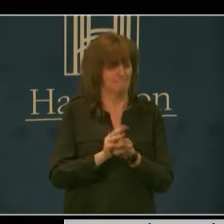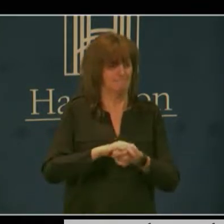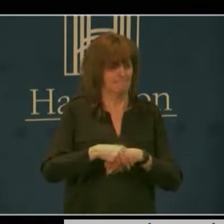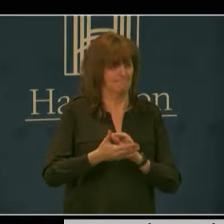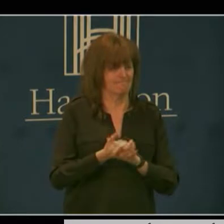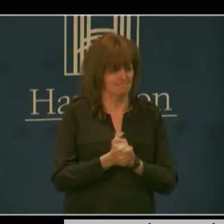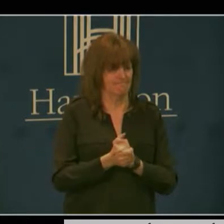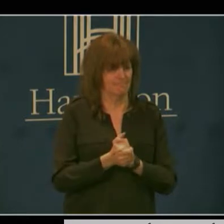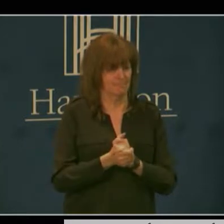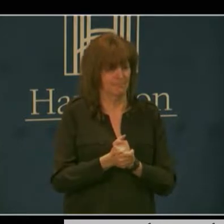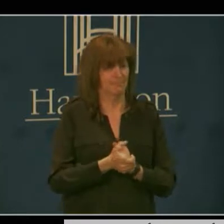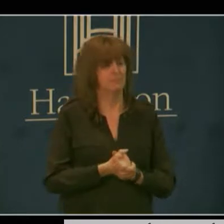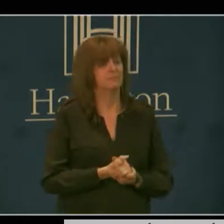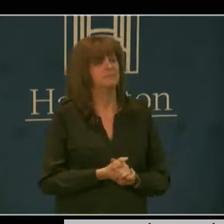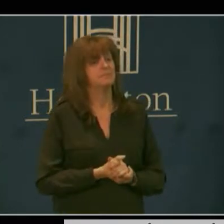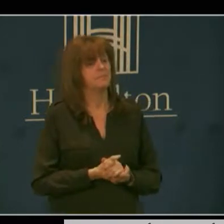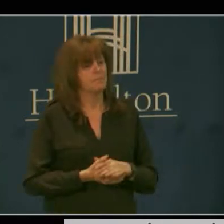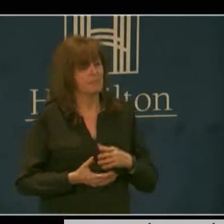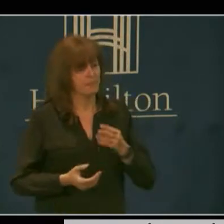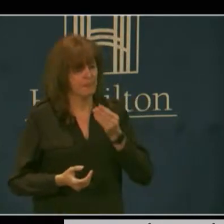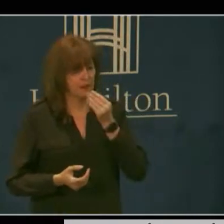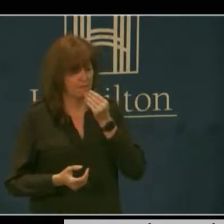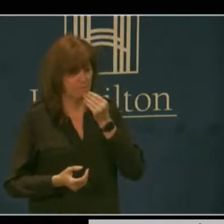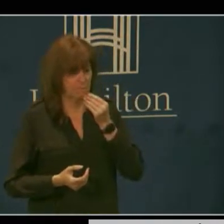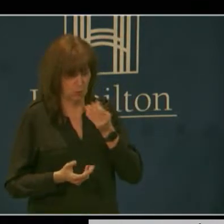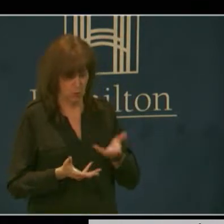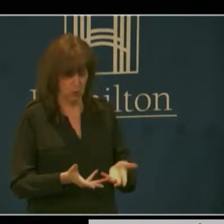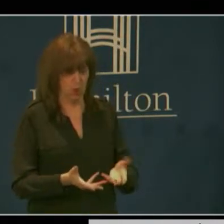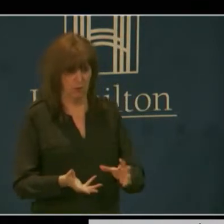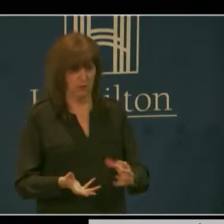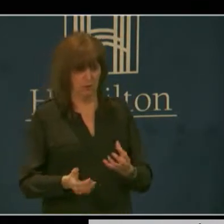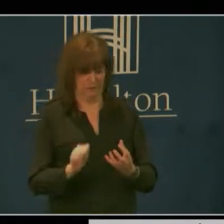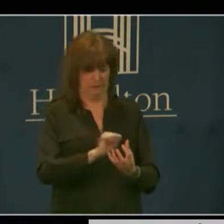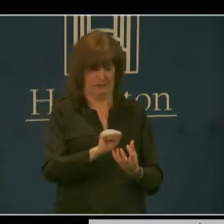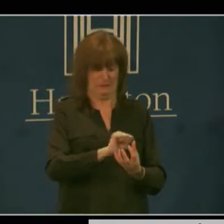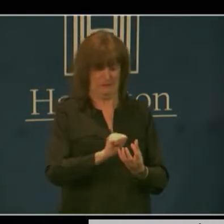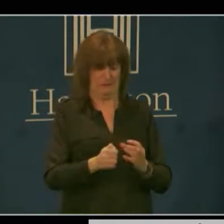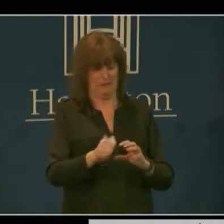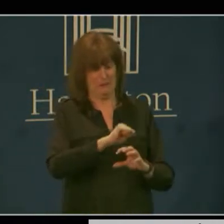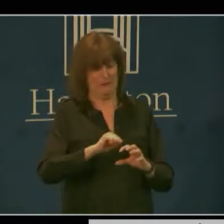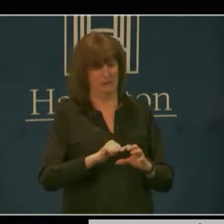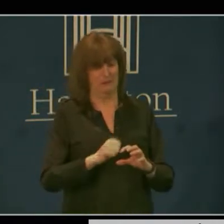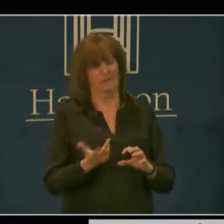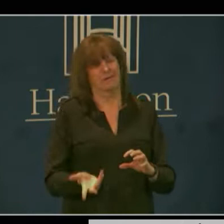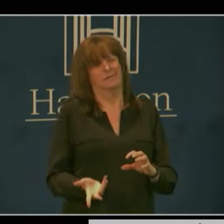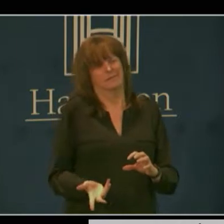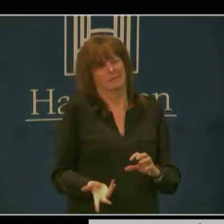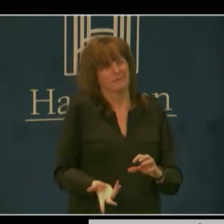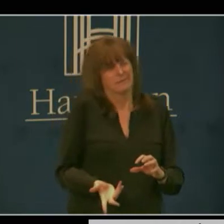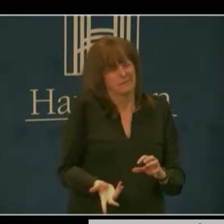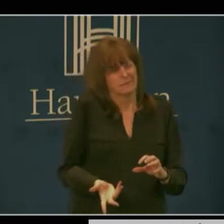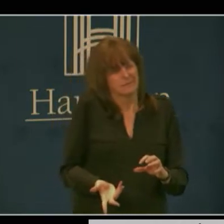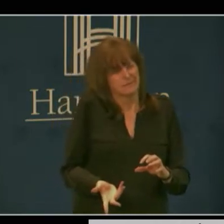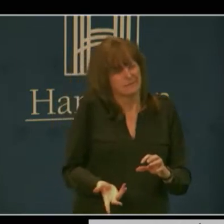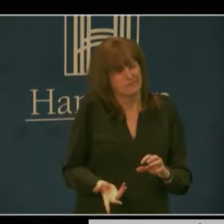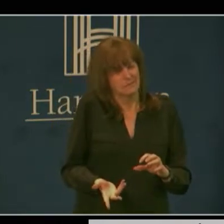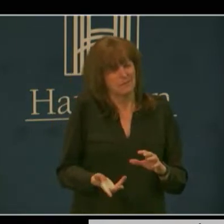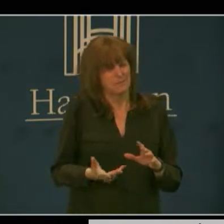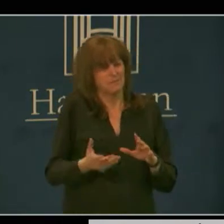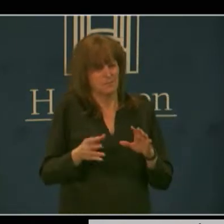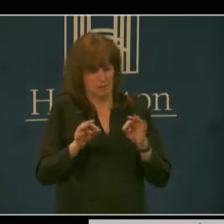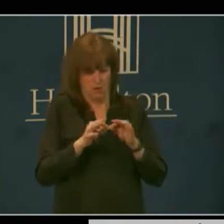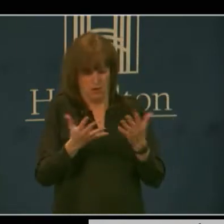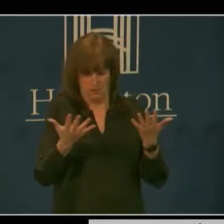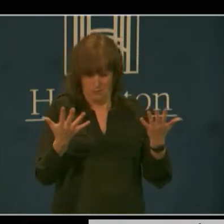Sanitizing groceries, I'm not sure how you would go about doing that. I think it's more a matter of keeping your hands sanitized when